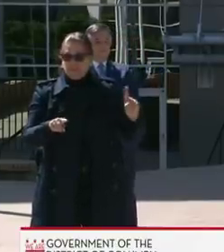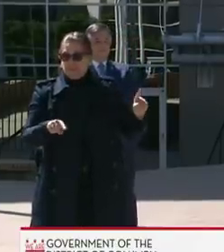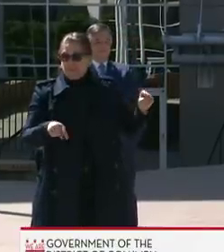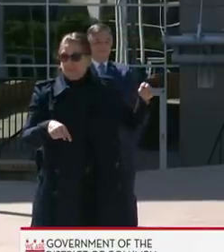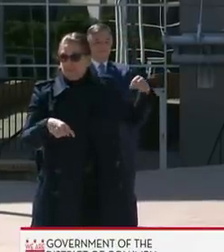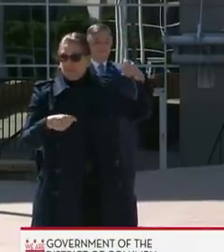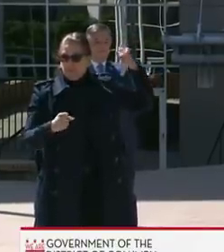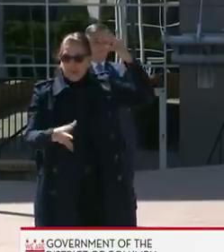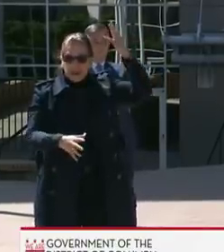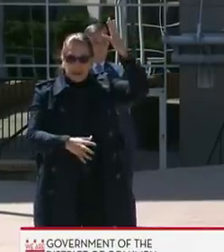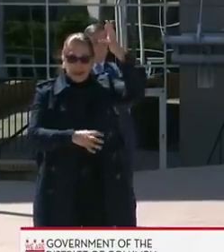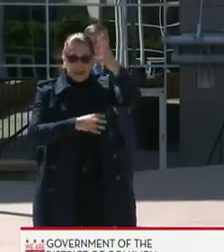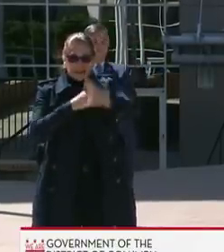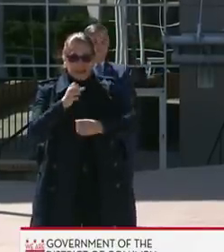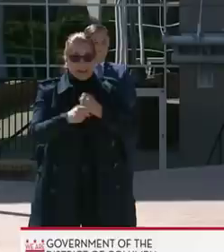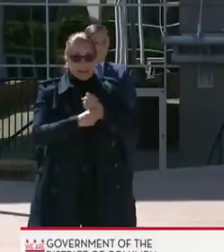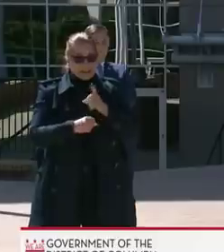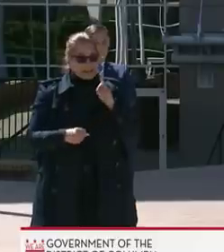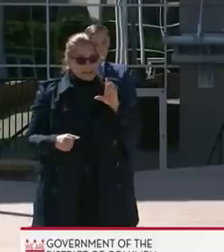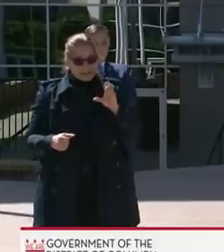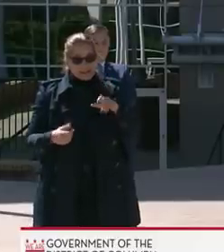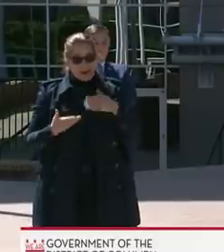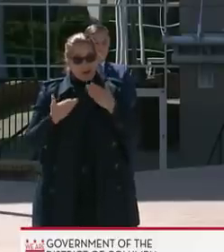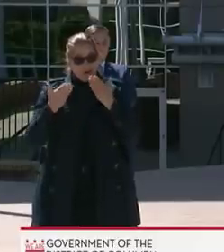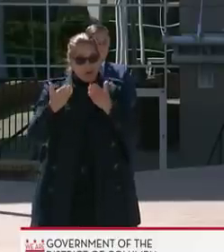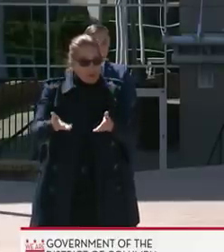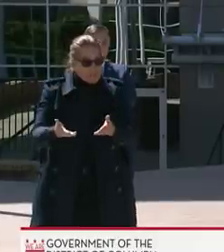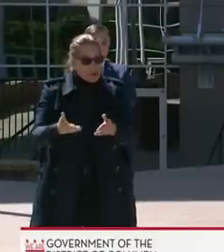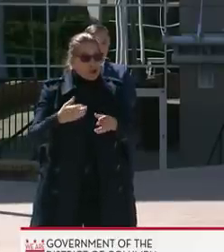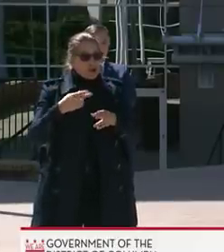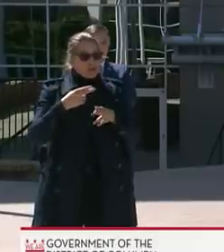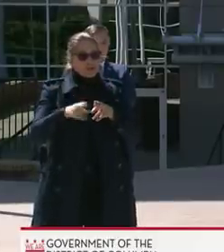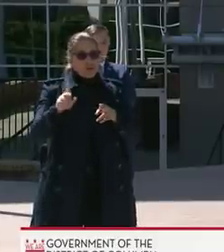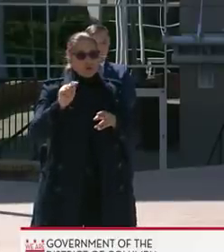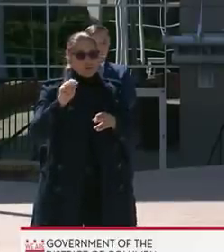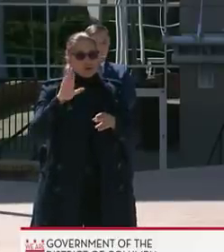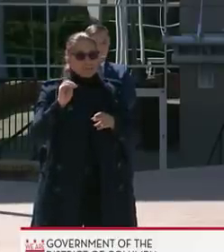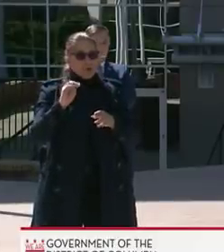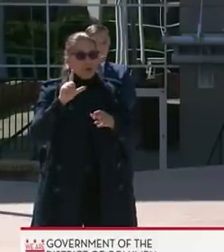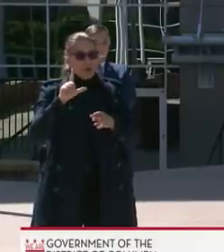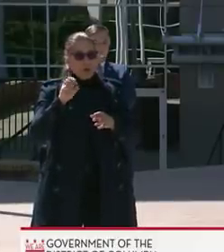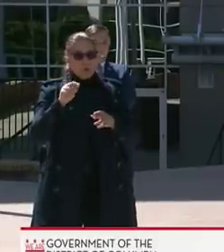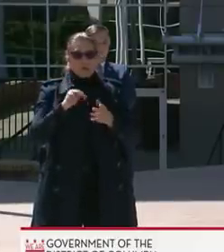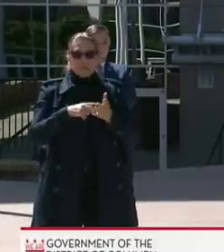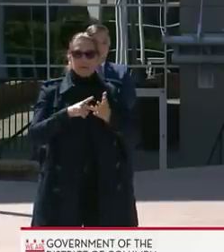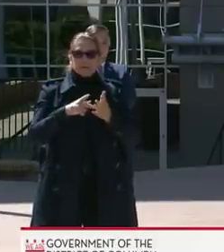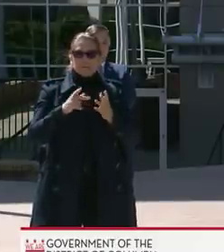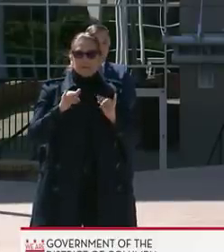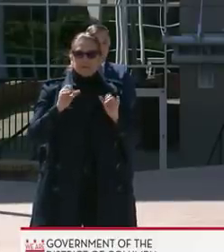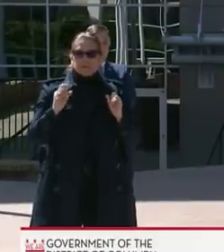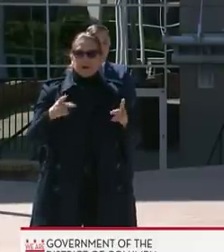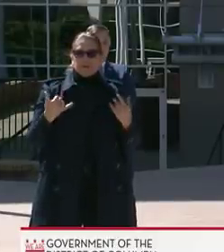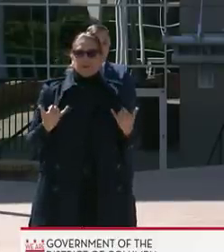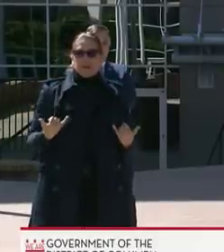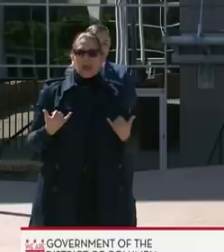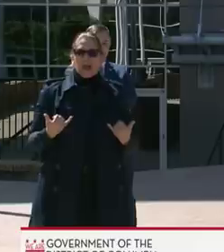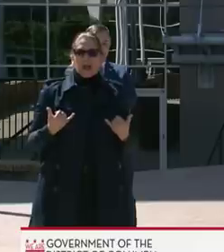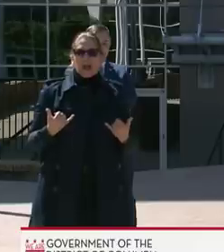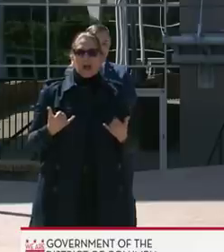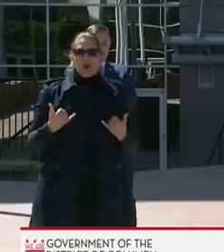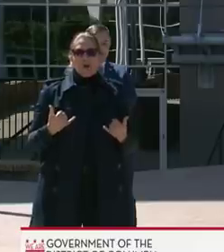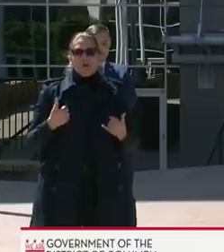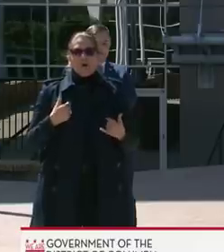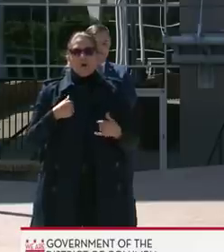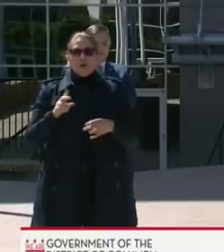short-term borrowing. But that's okay because we are tapping into our rainy day funds, and it's nothing more than a liquidity issue, not